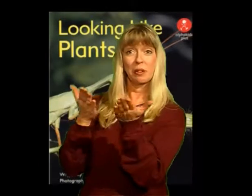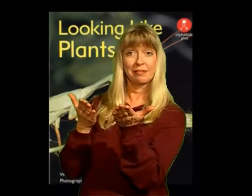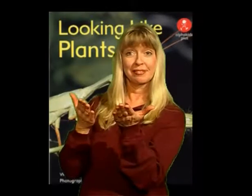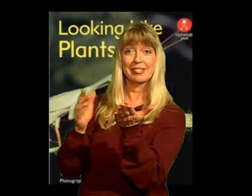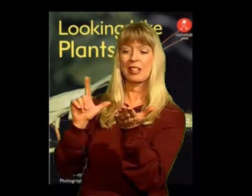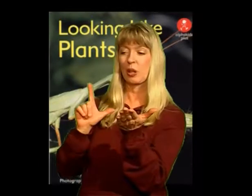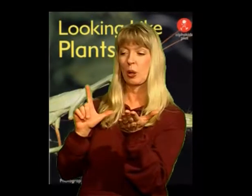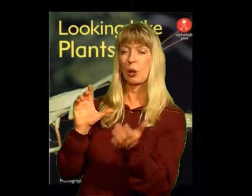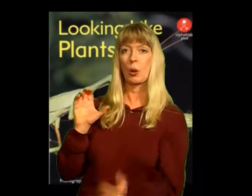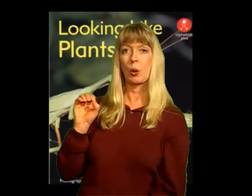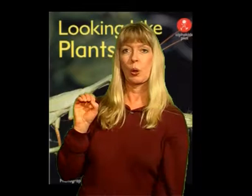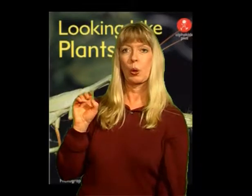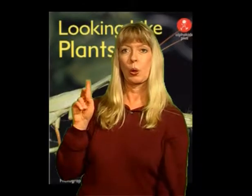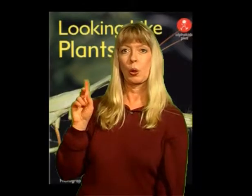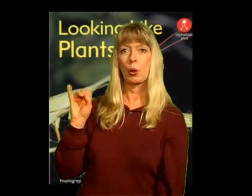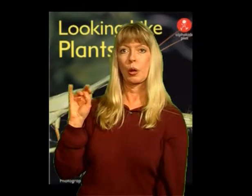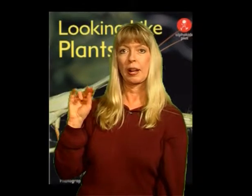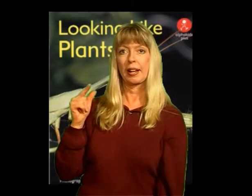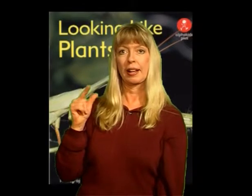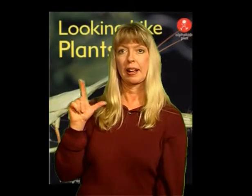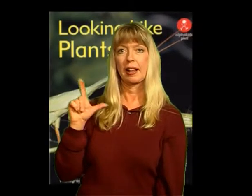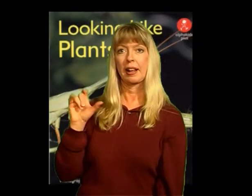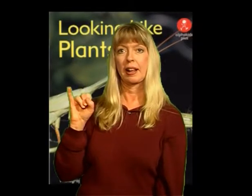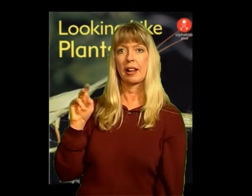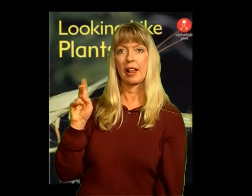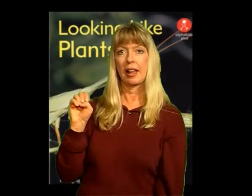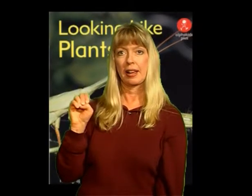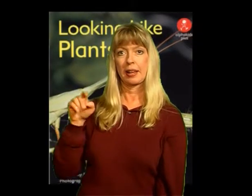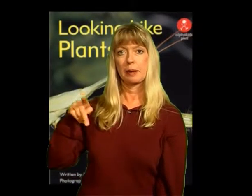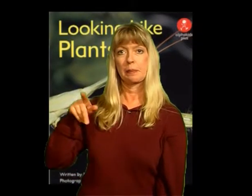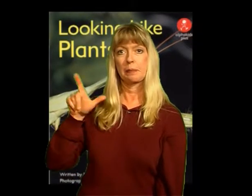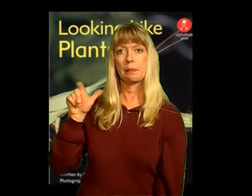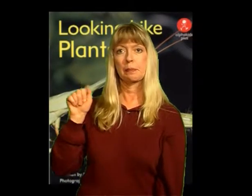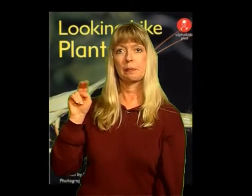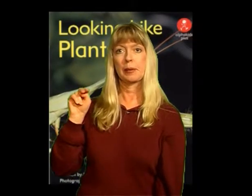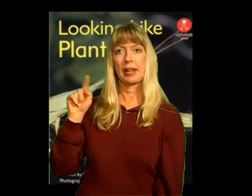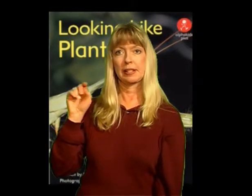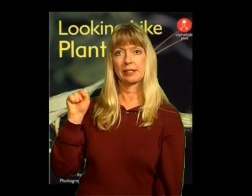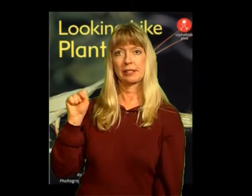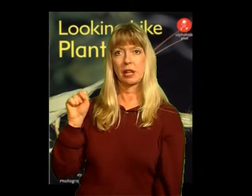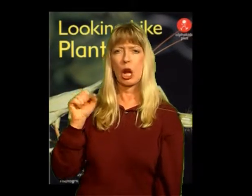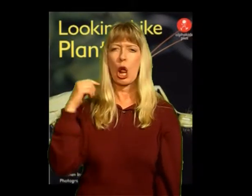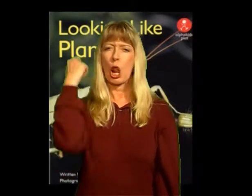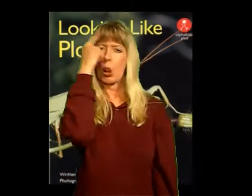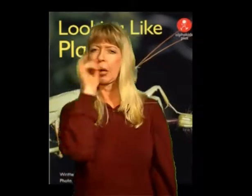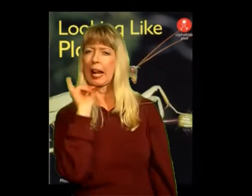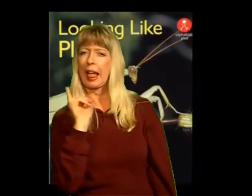The title of this book is Looking Like Plants